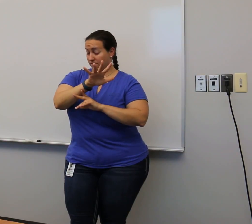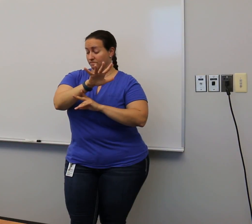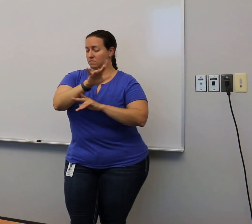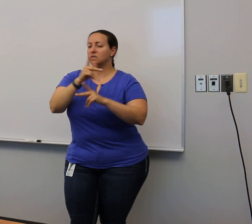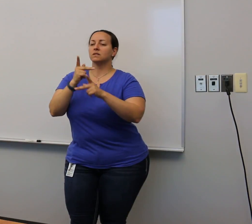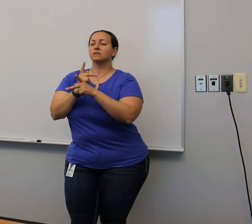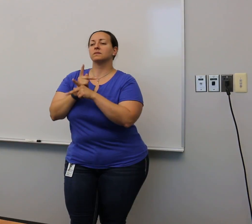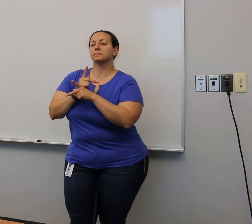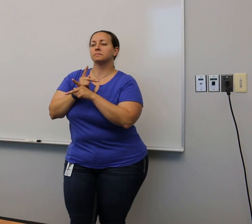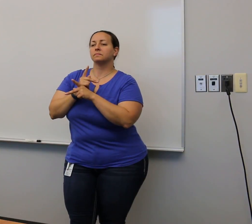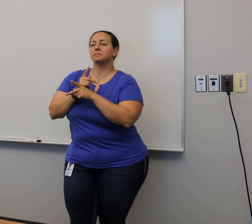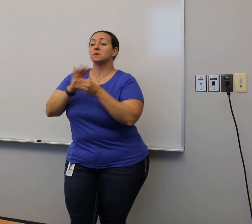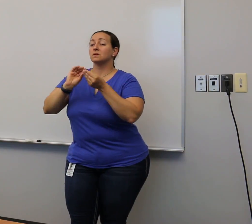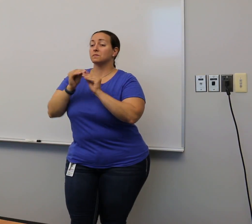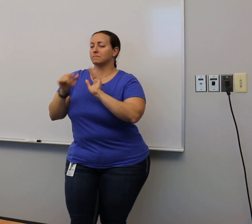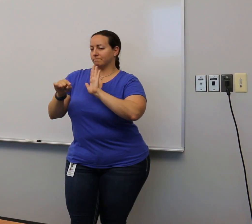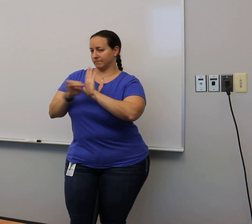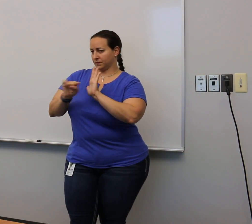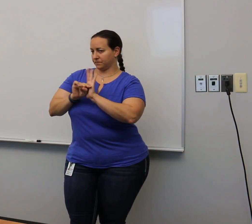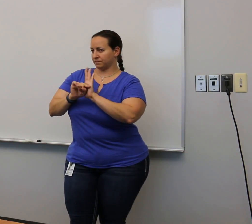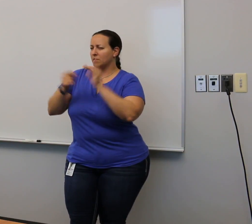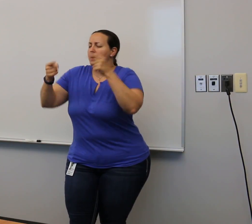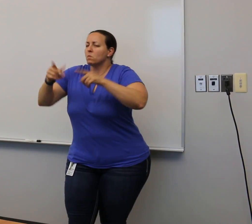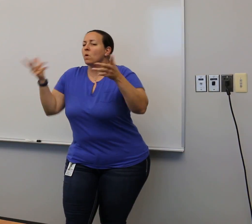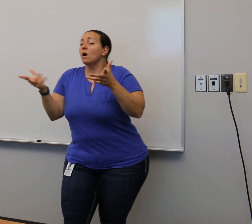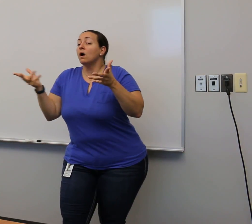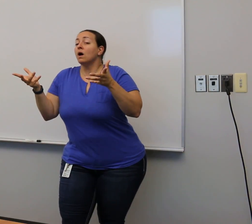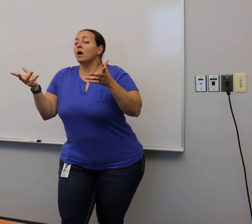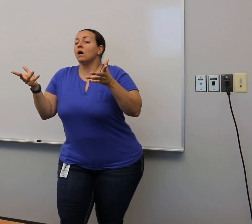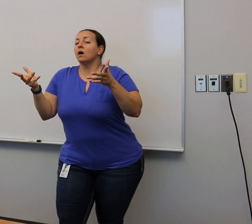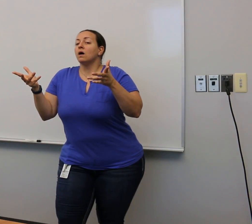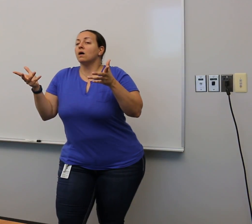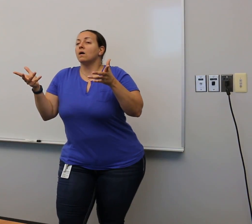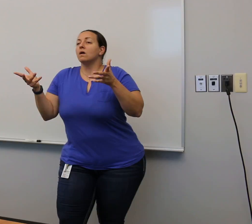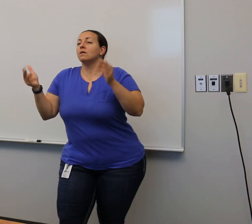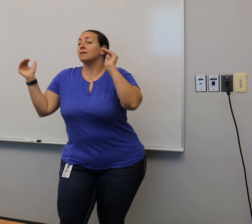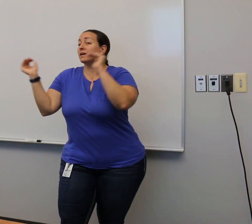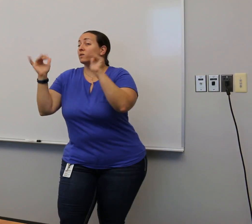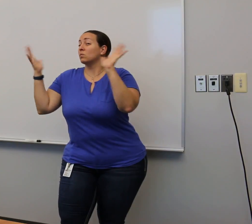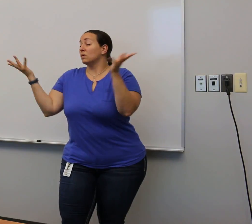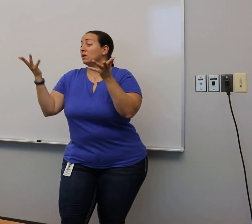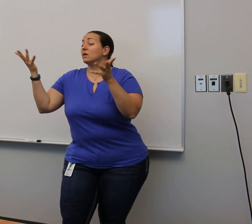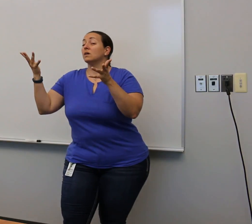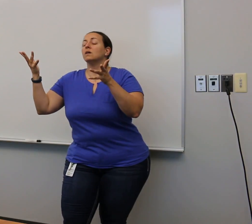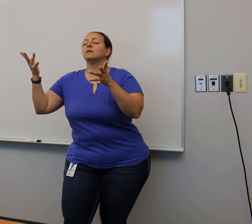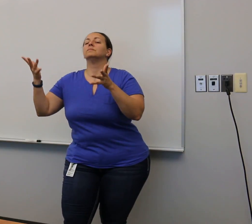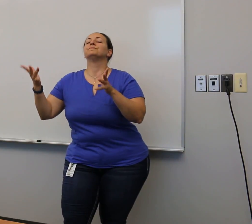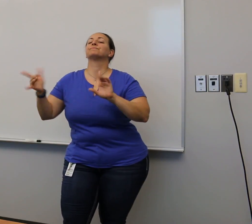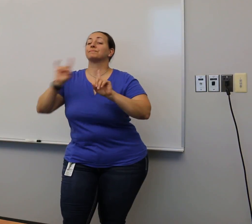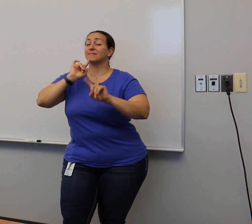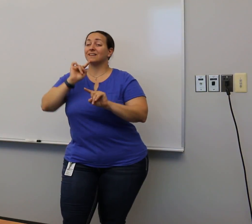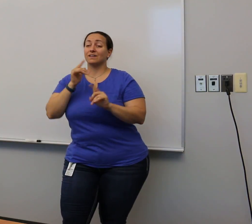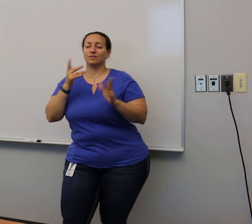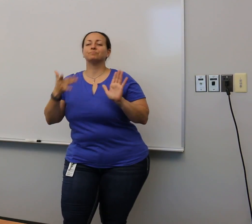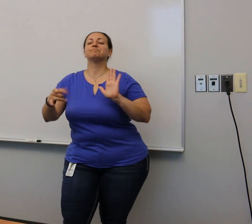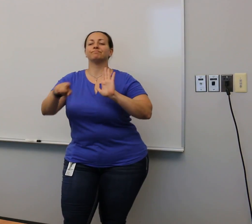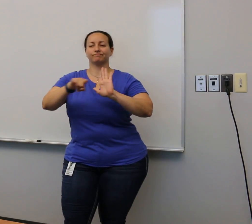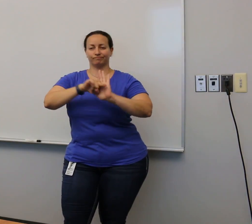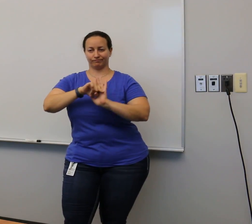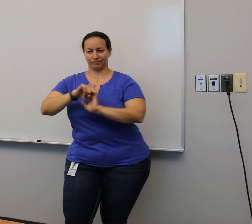1. And when I multiply these two numbers together, my overall answer is negative. 5 times -1